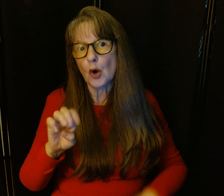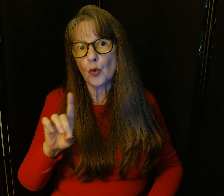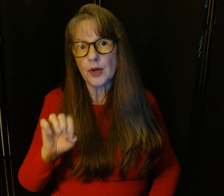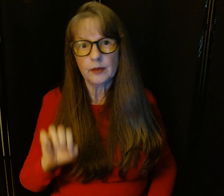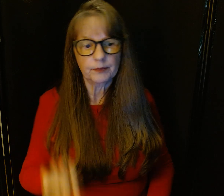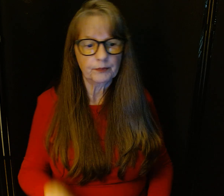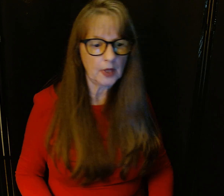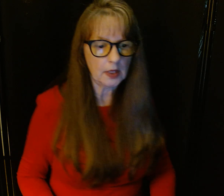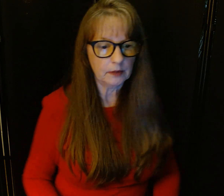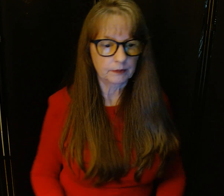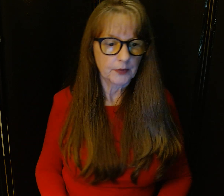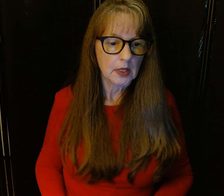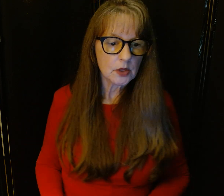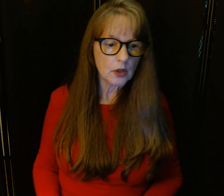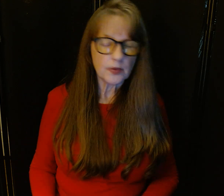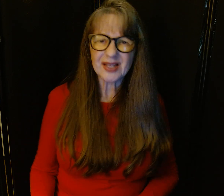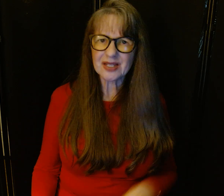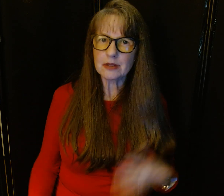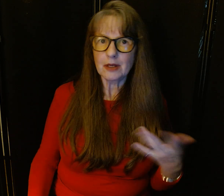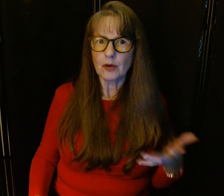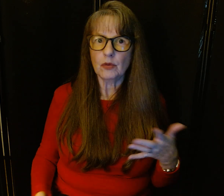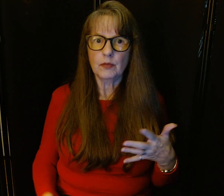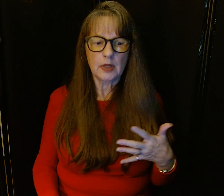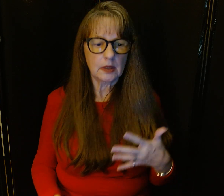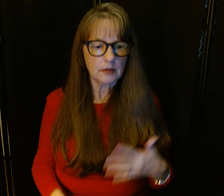mode. So that's, it's kind of